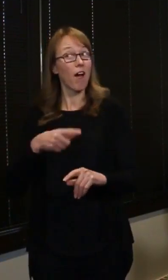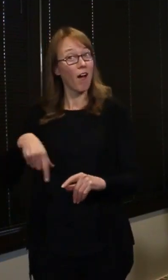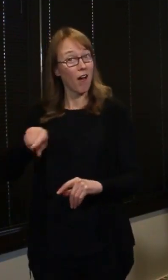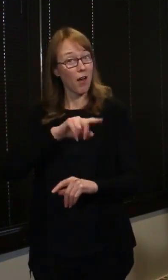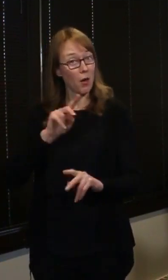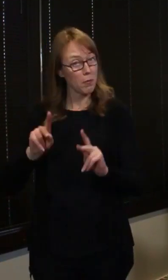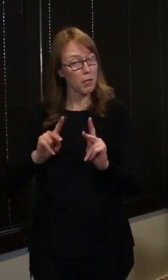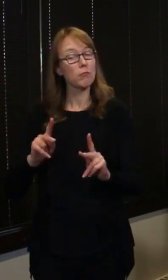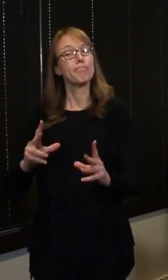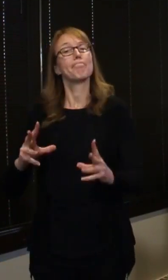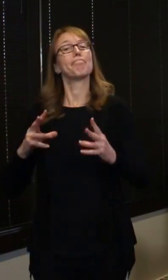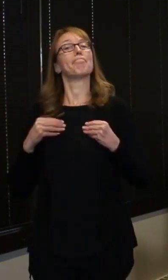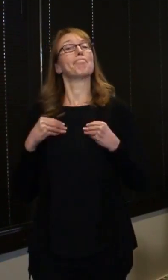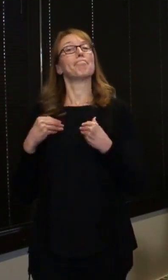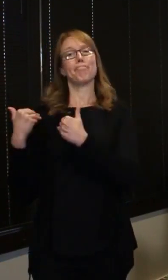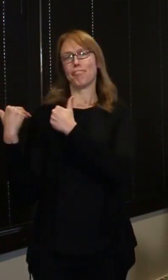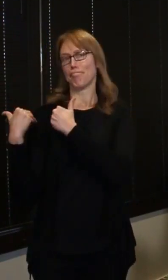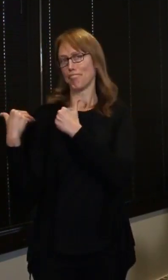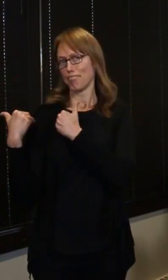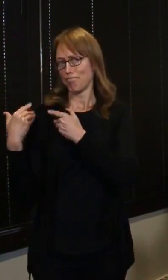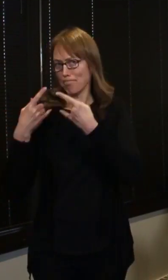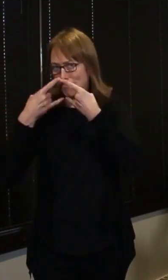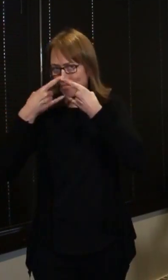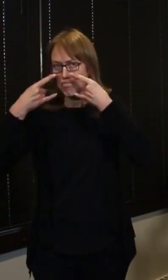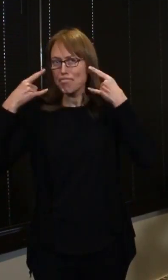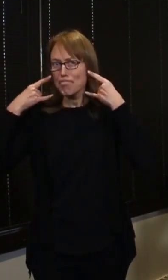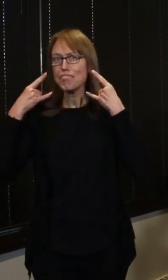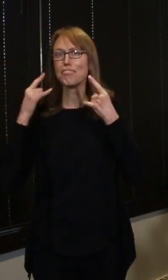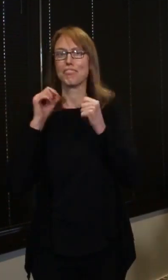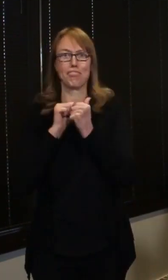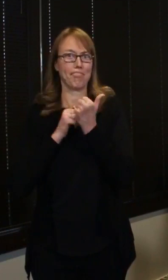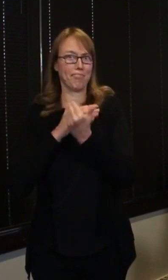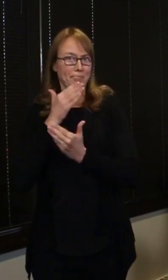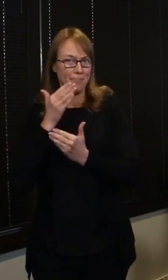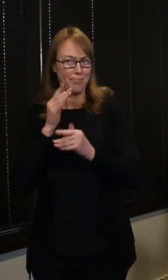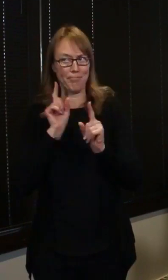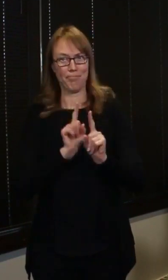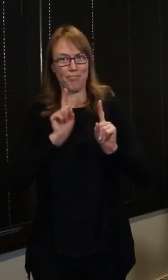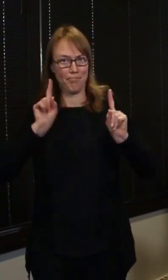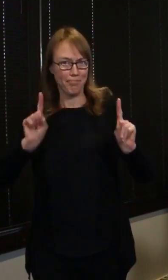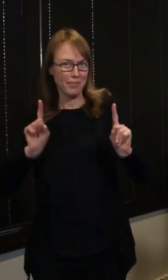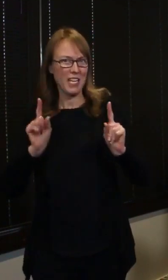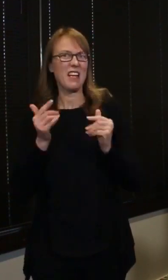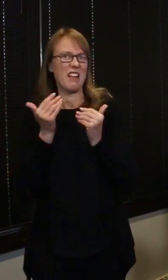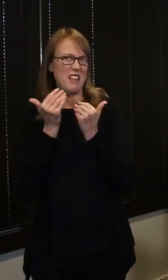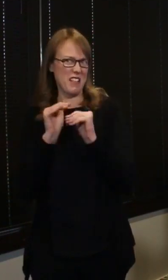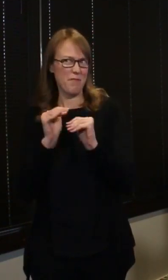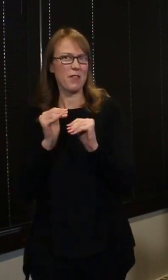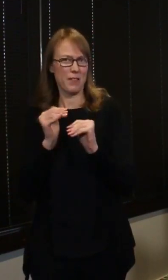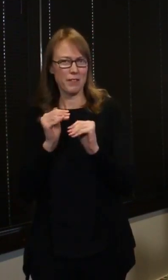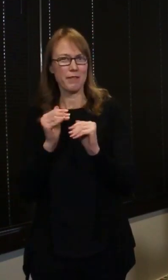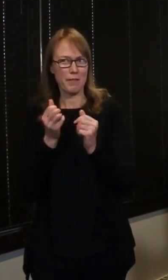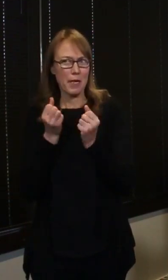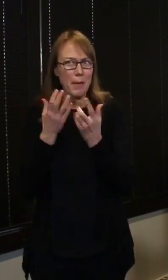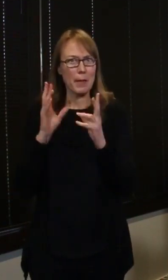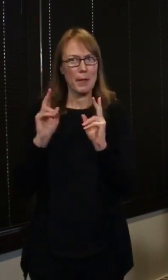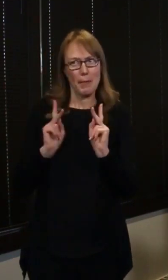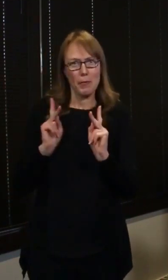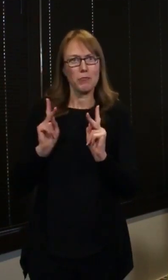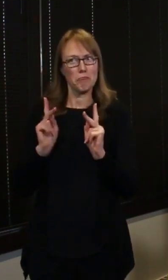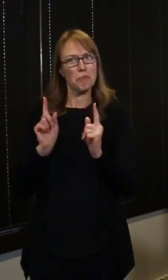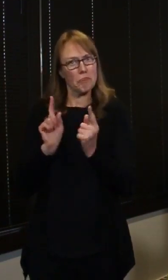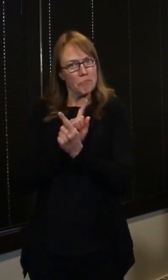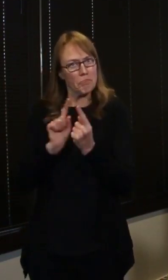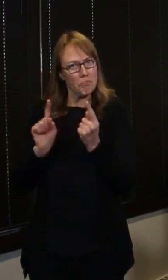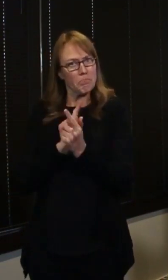avoiding groups and staying socially distant. And that's really important that we continue to do those things. And the reason for that